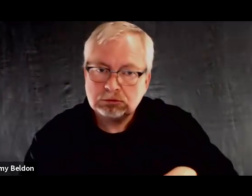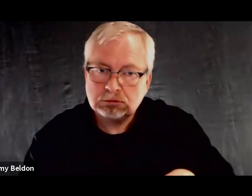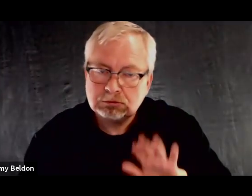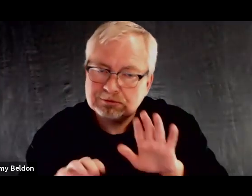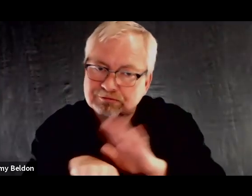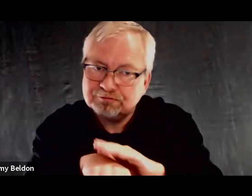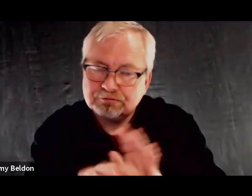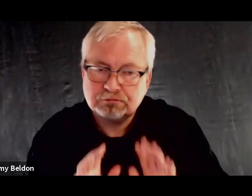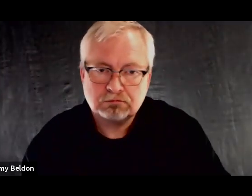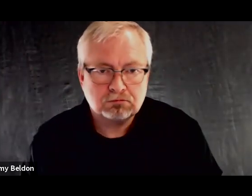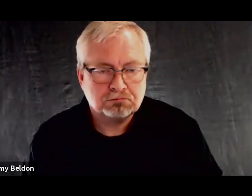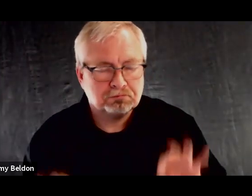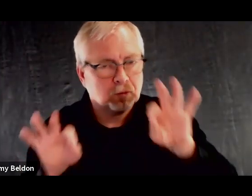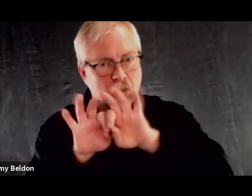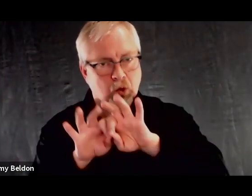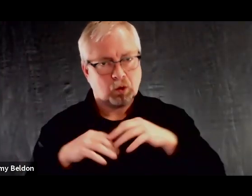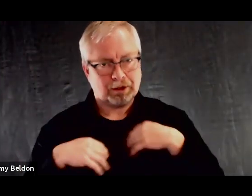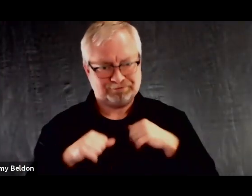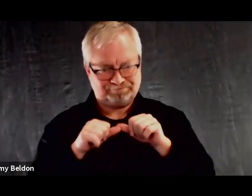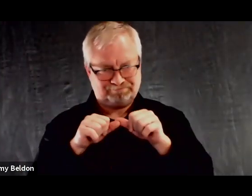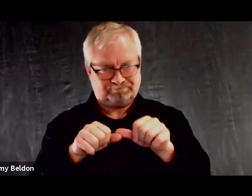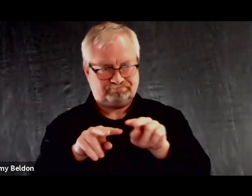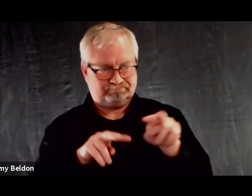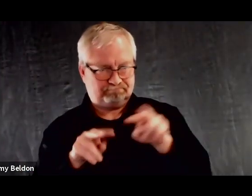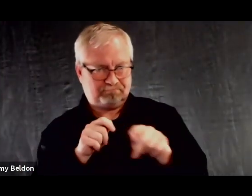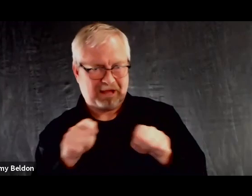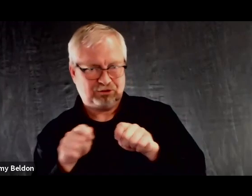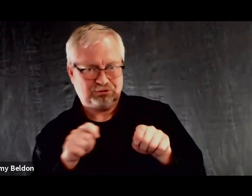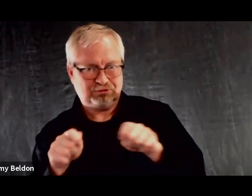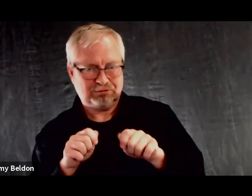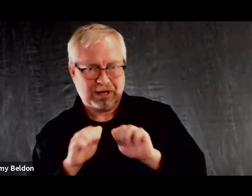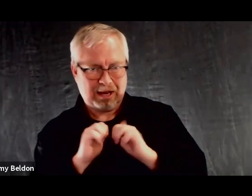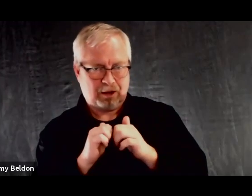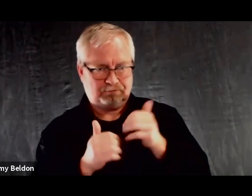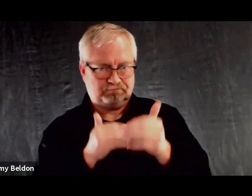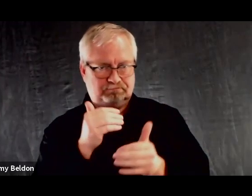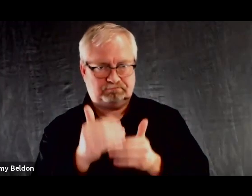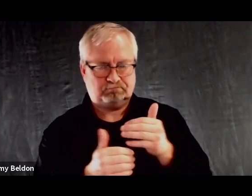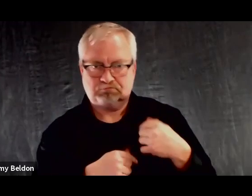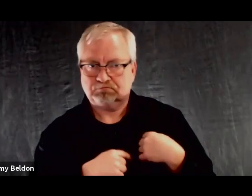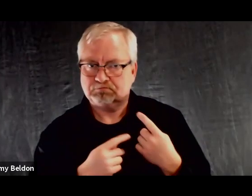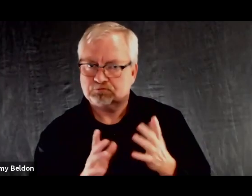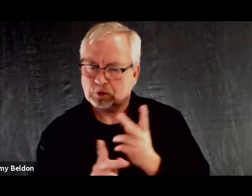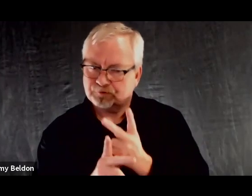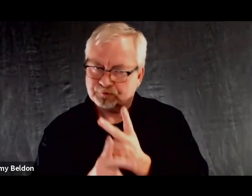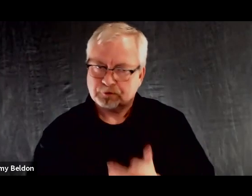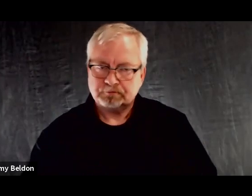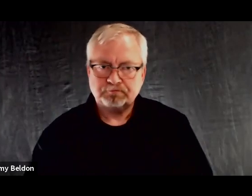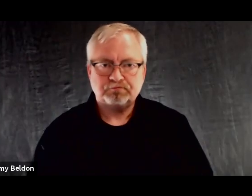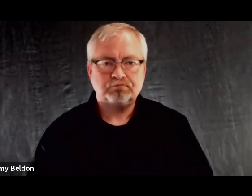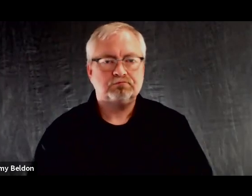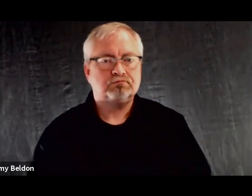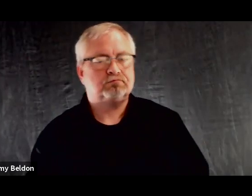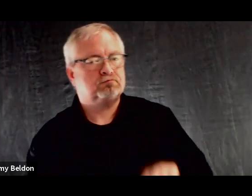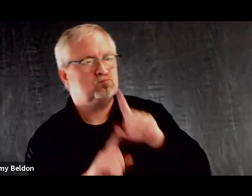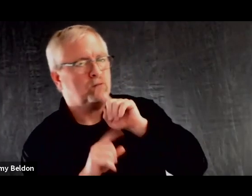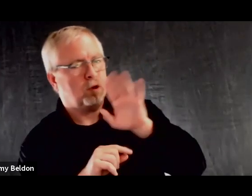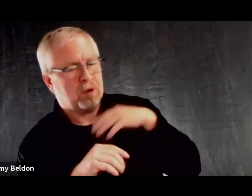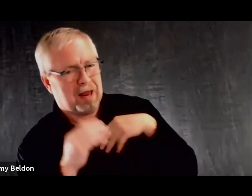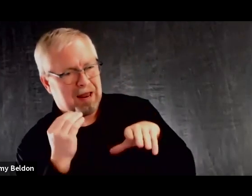know we're not in control of everything. And you just piggyback on what you just said there as a